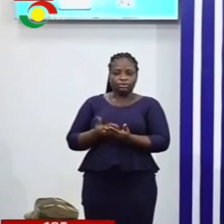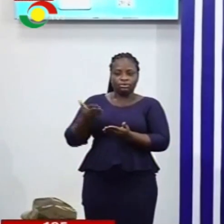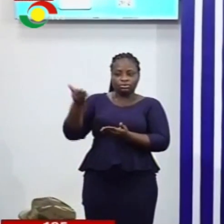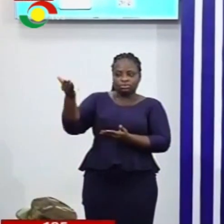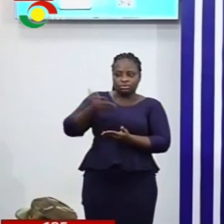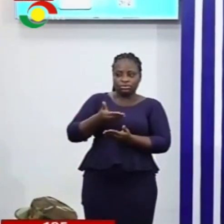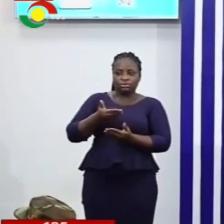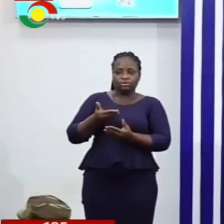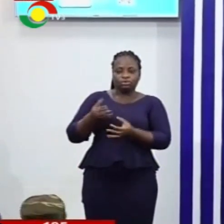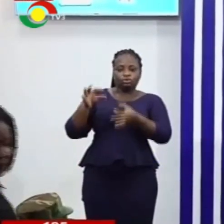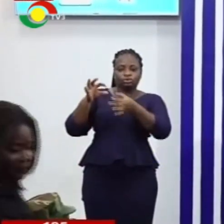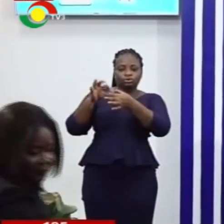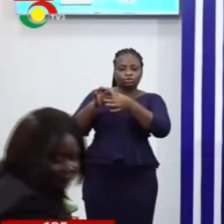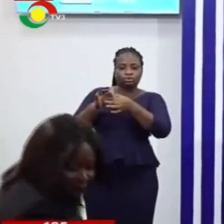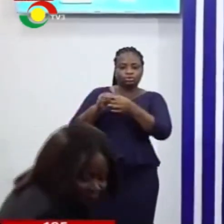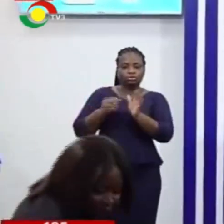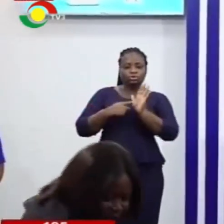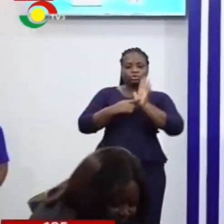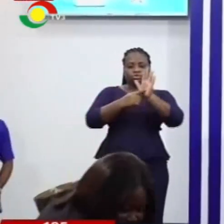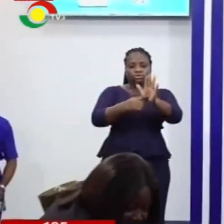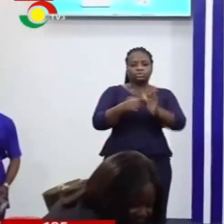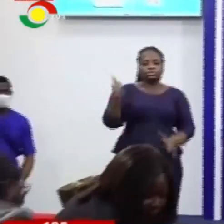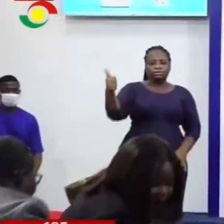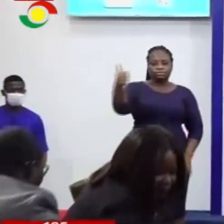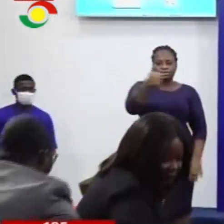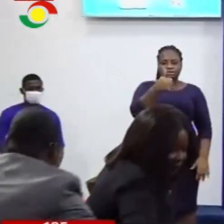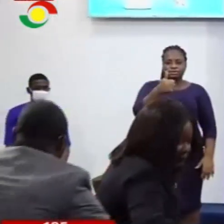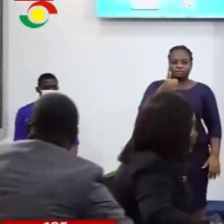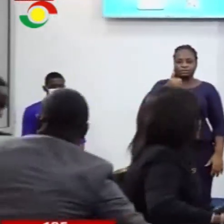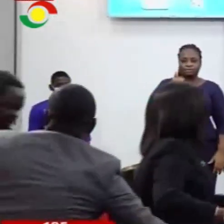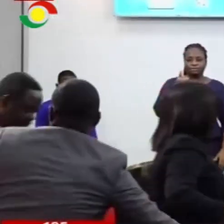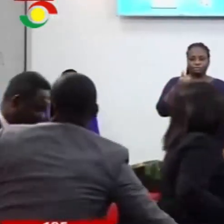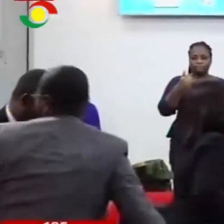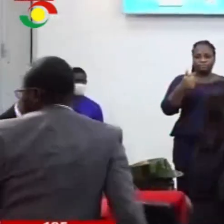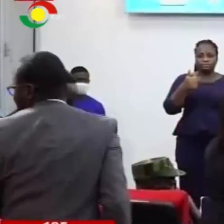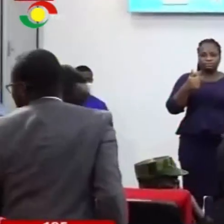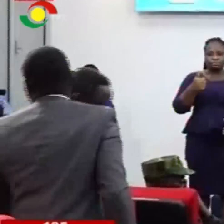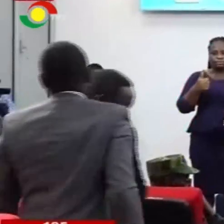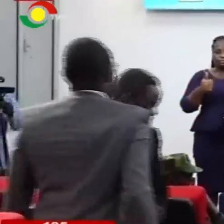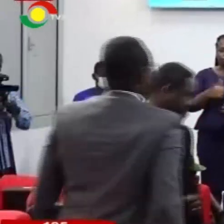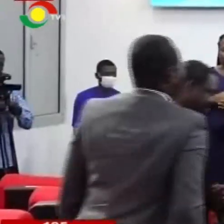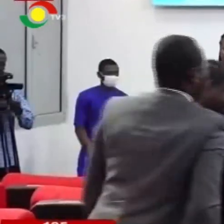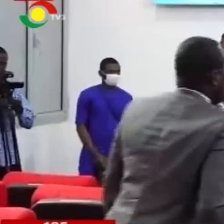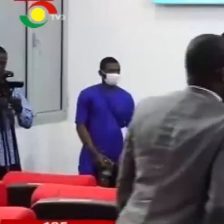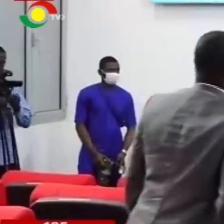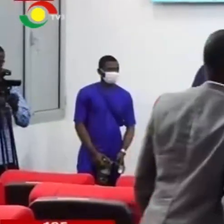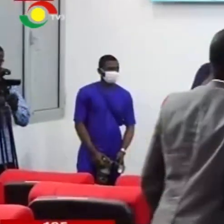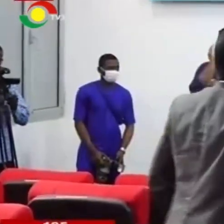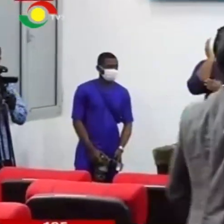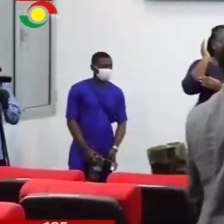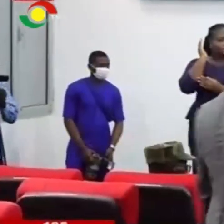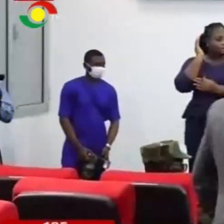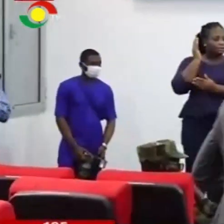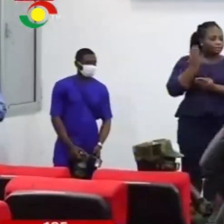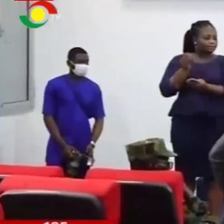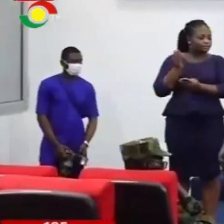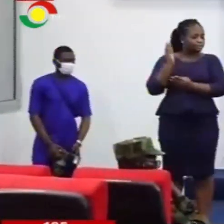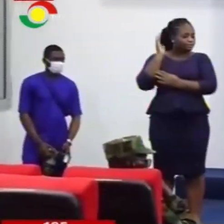APSA to join me to introduce themselves and to make that presentation to us.